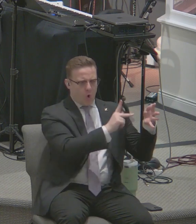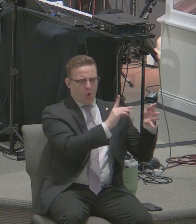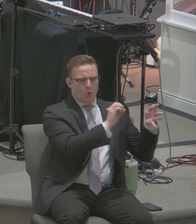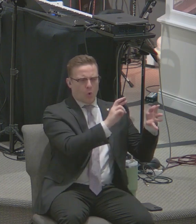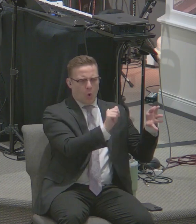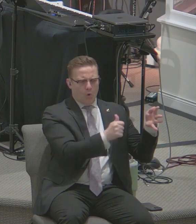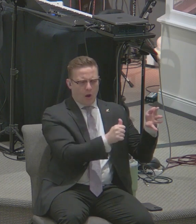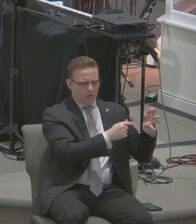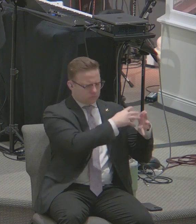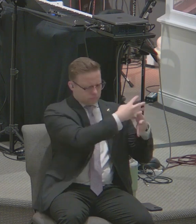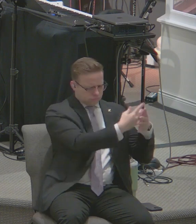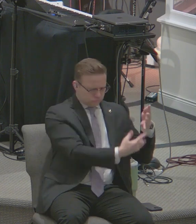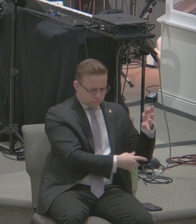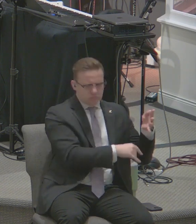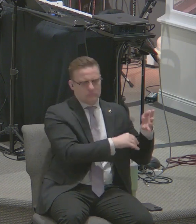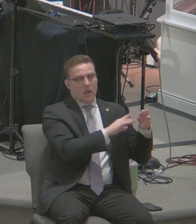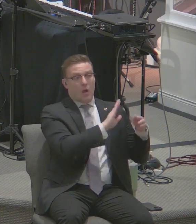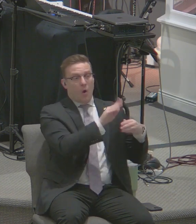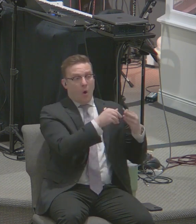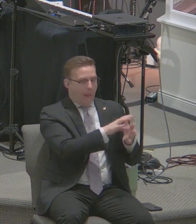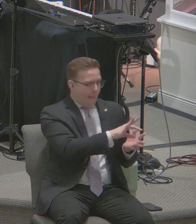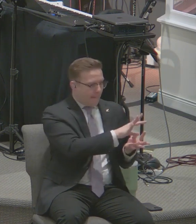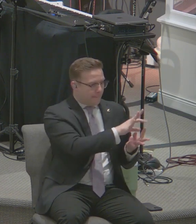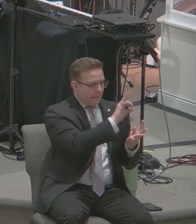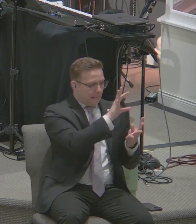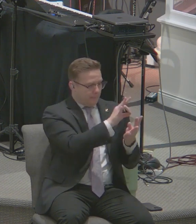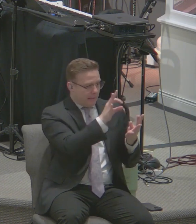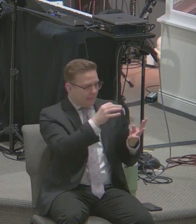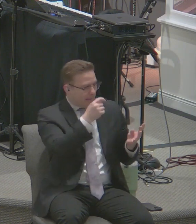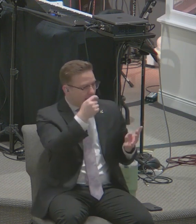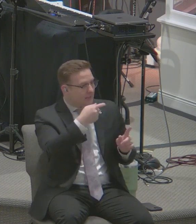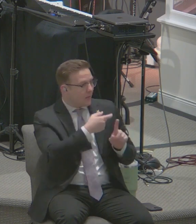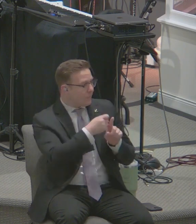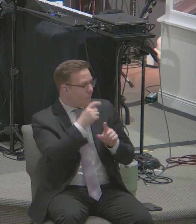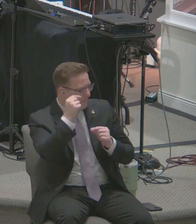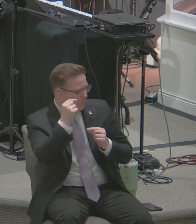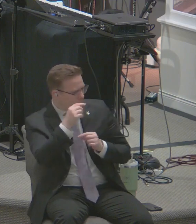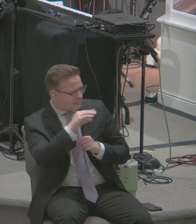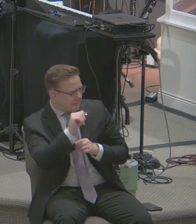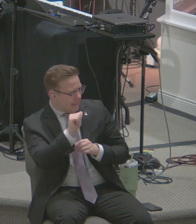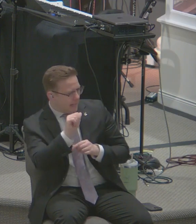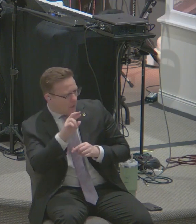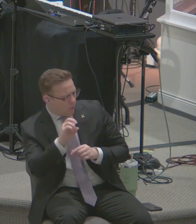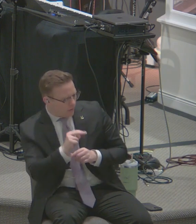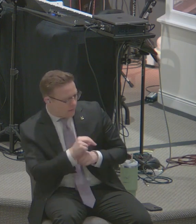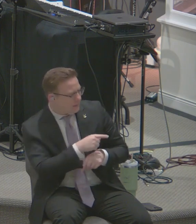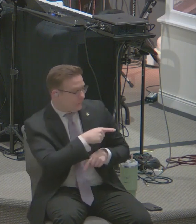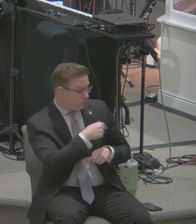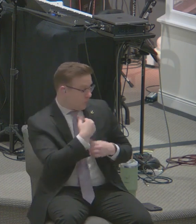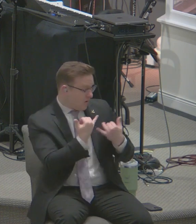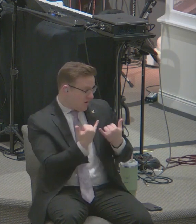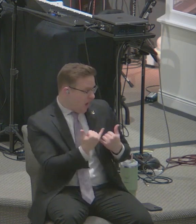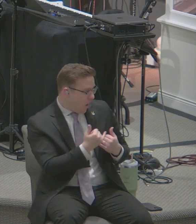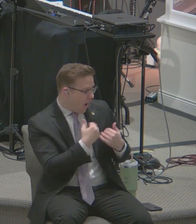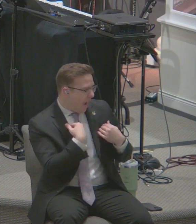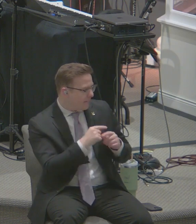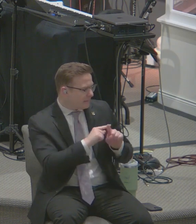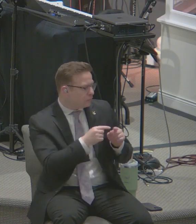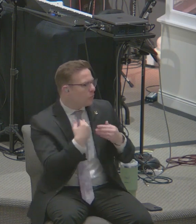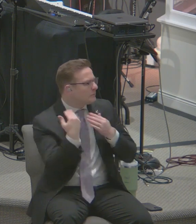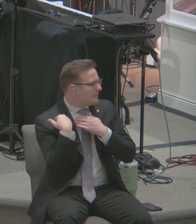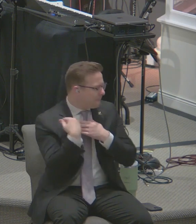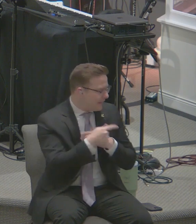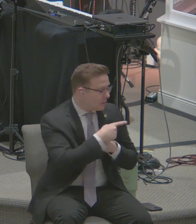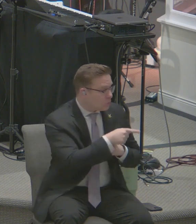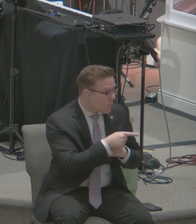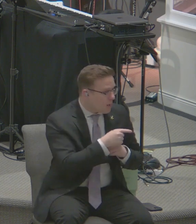designated by the man of God, Moses and Aaron, the high priest, to be these chiefs. So they have, the Bible says